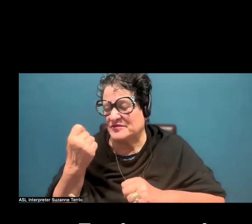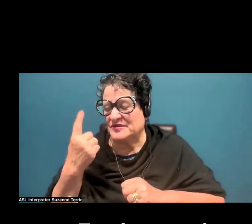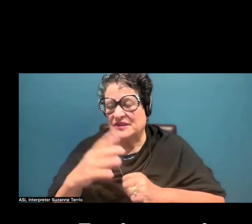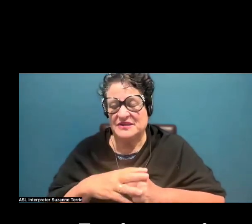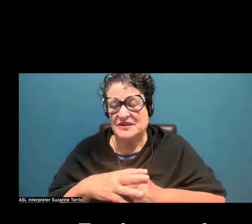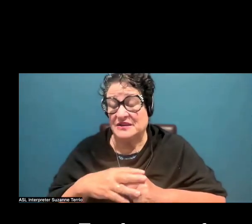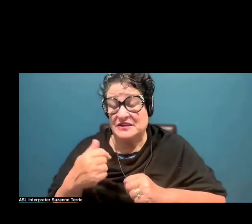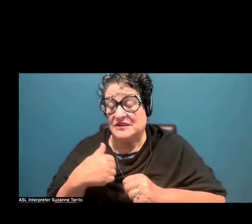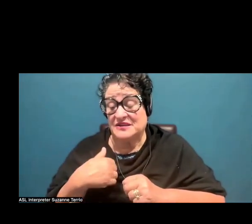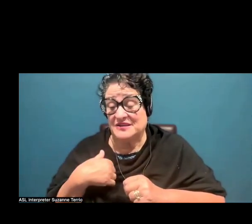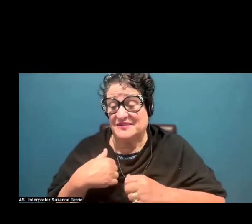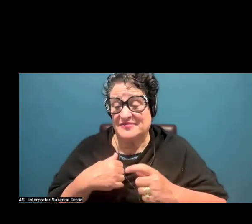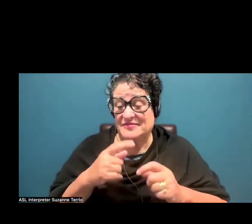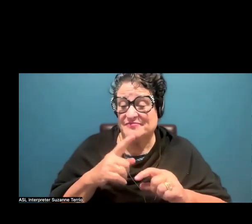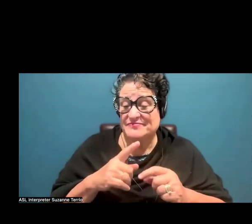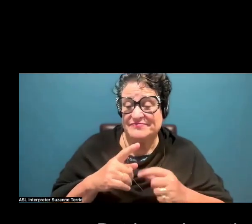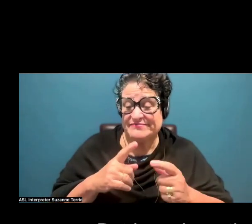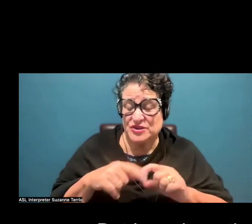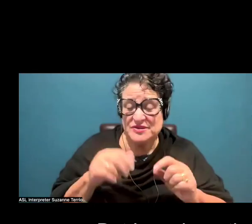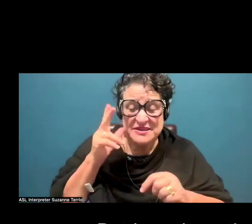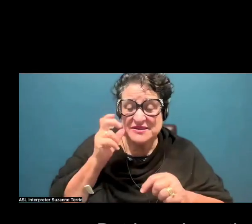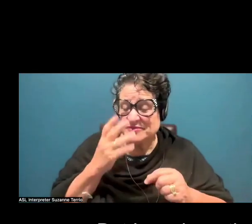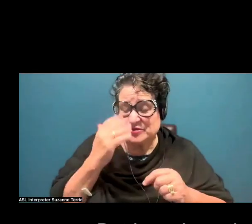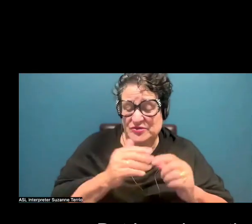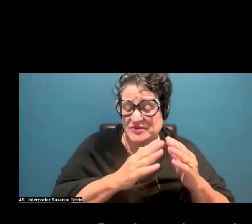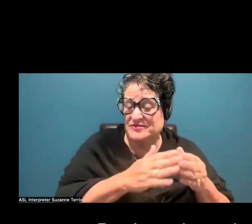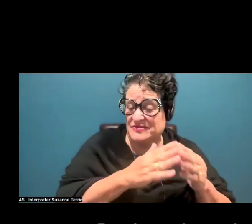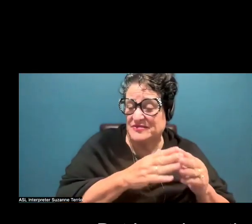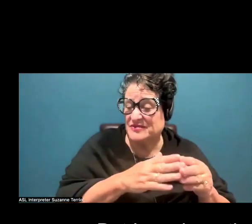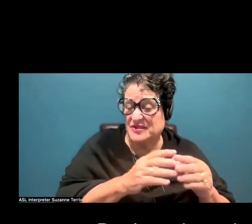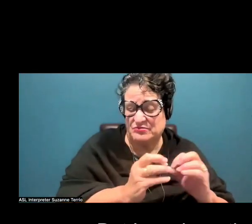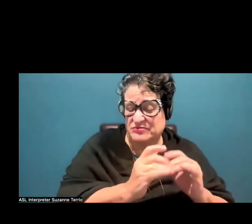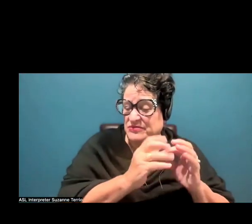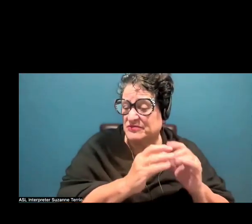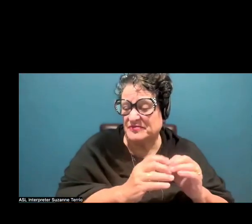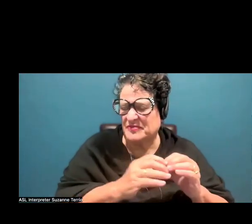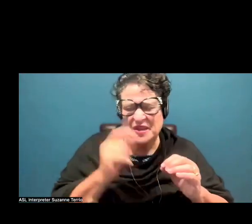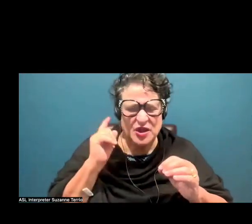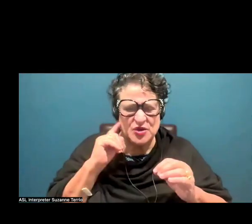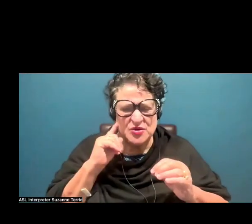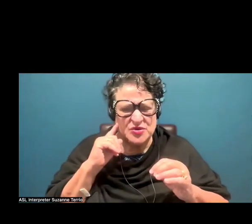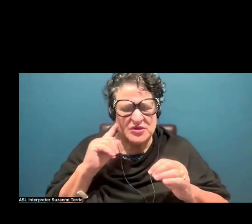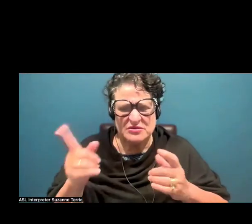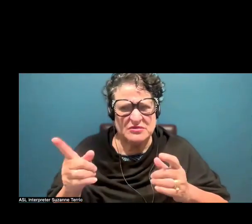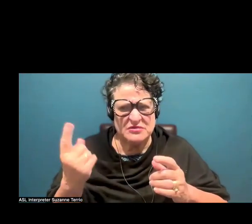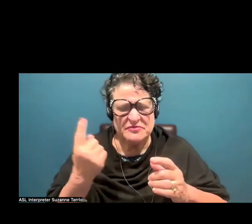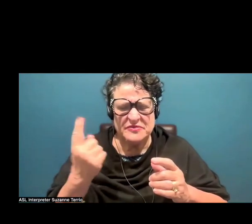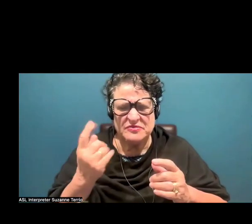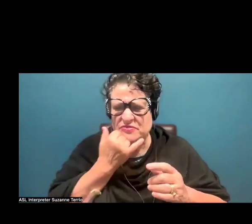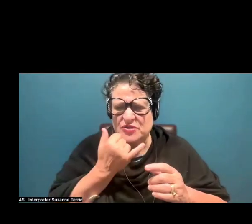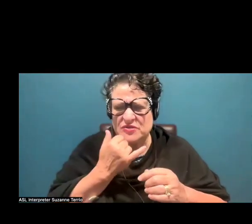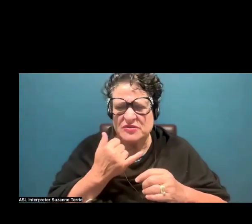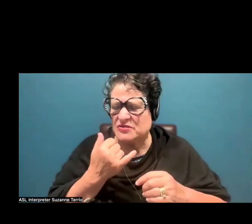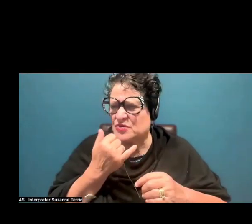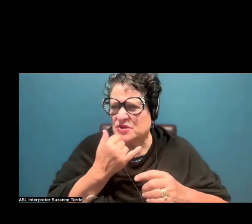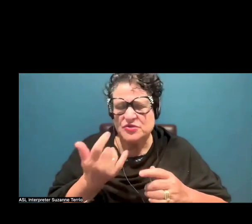out by another engine sputtering to life. But I can hear the urgency in it, the panic. What is it? I say. Mom's